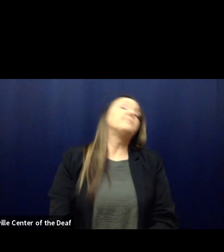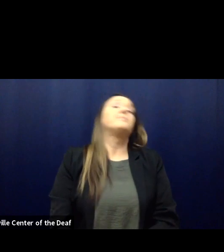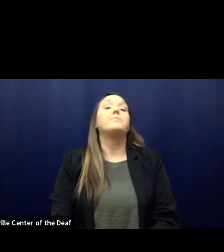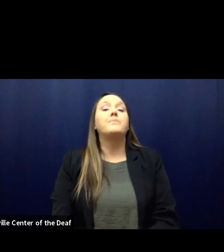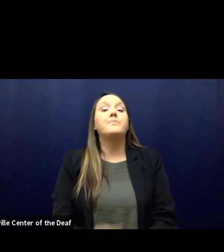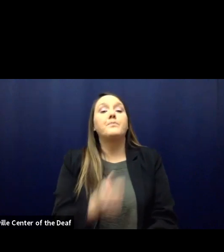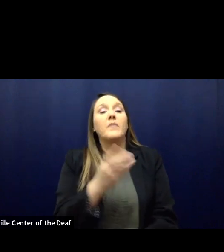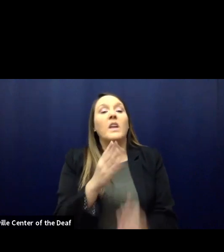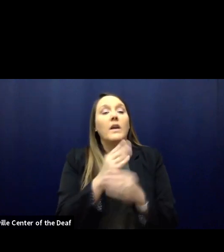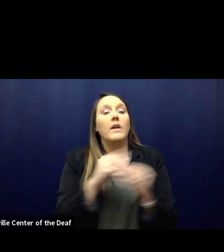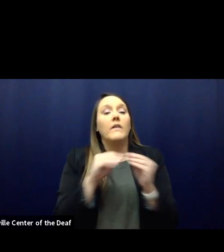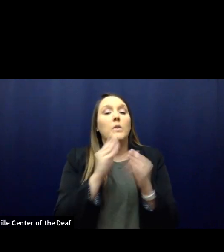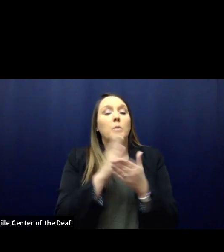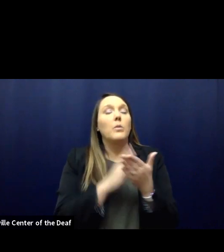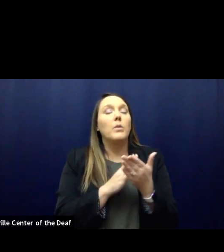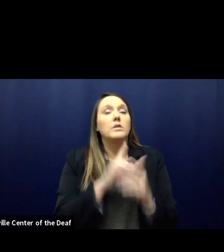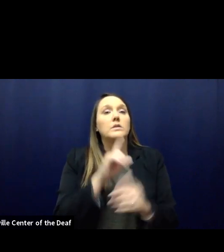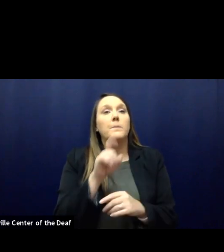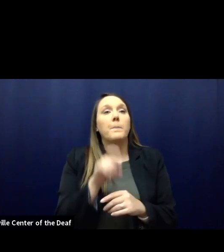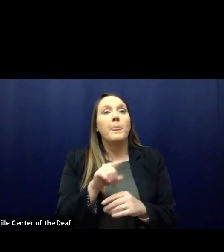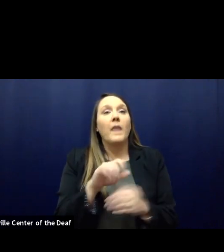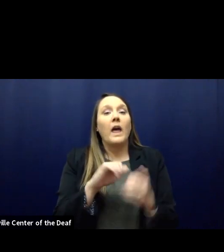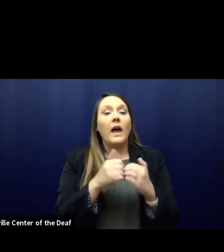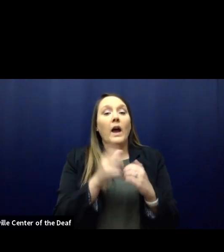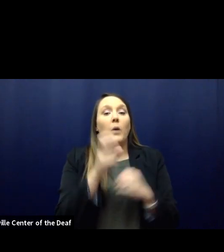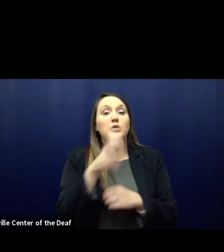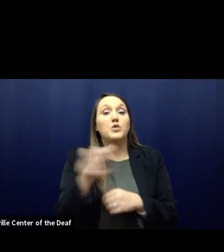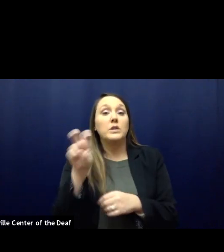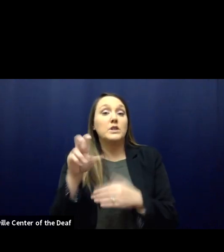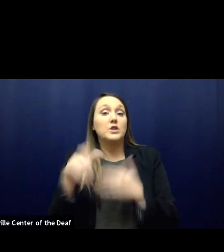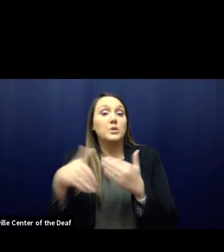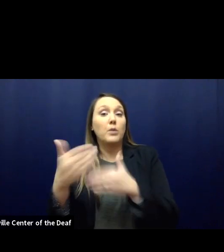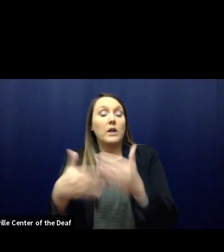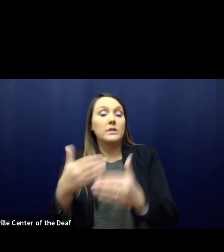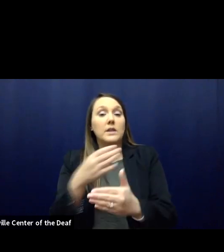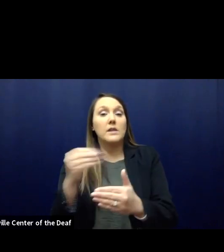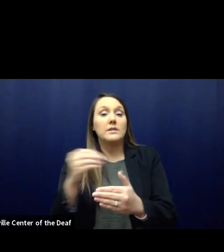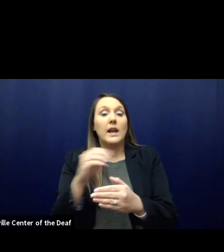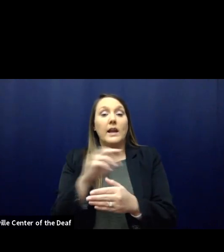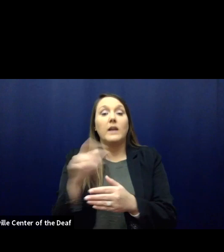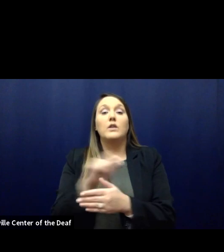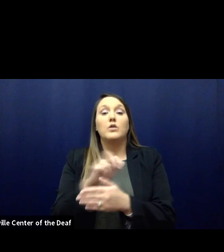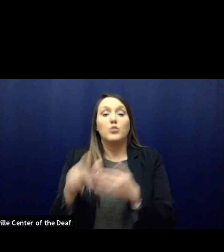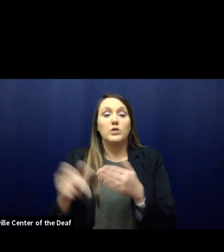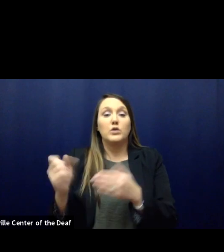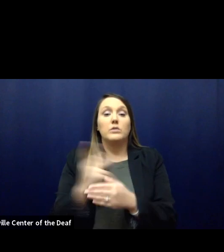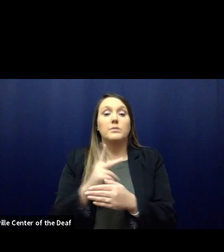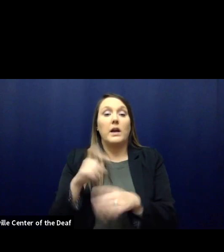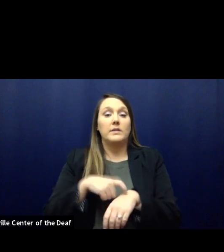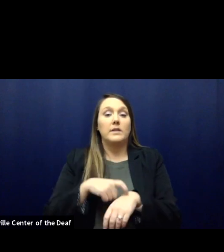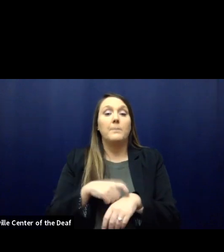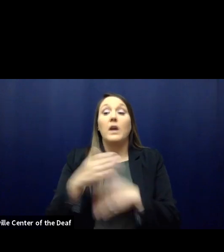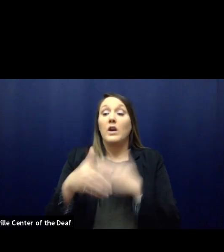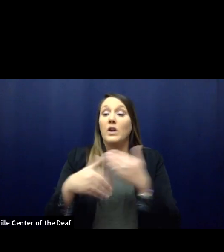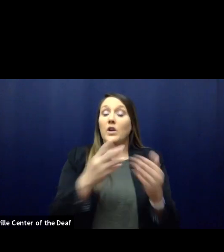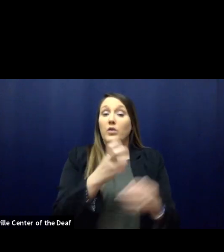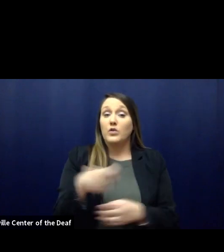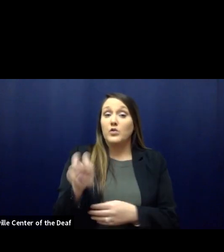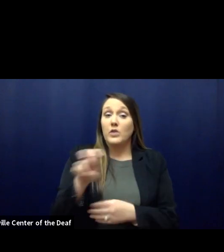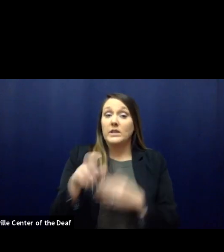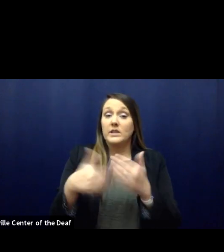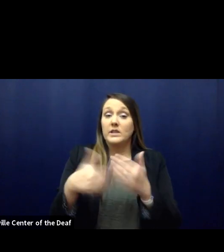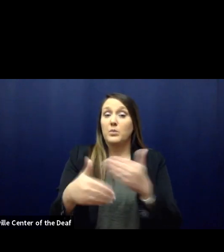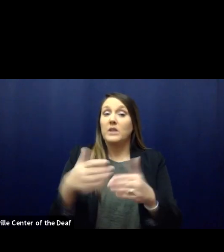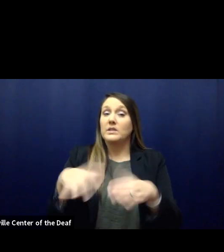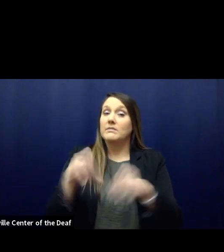parts to that. How was the transition process and how have turnaround times changed? Transition process, it did take some